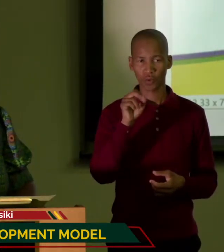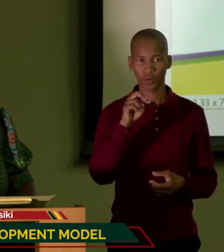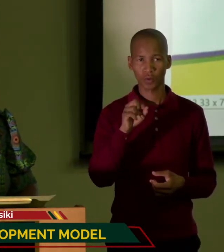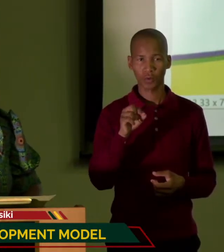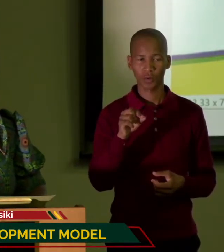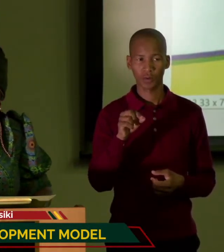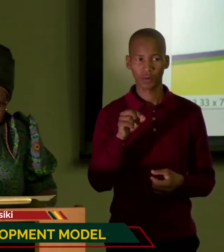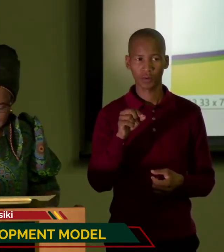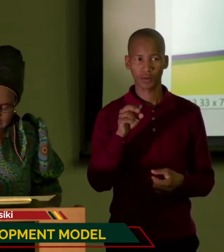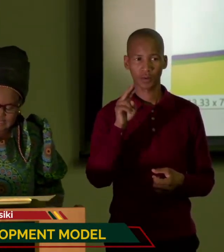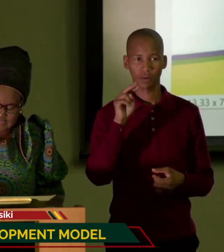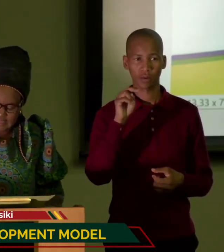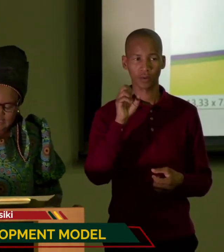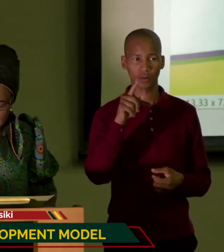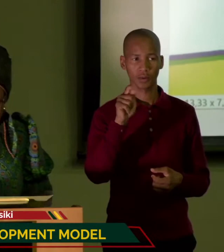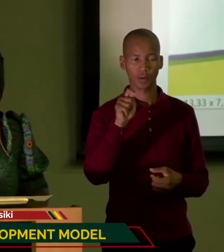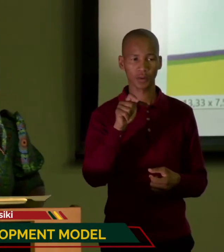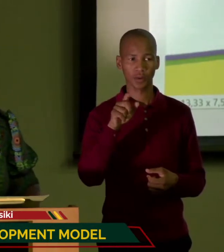Tutuzela centers.